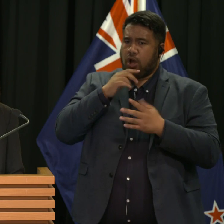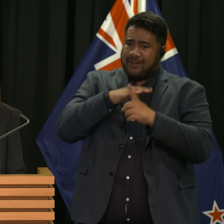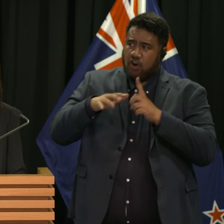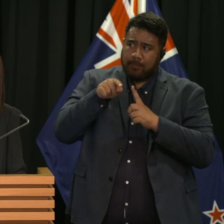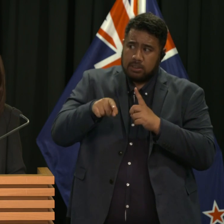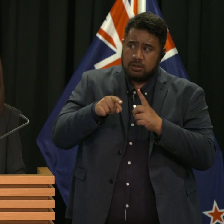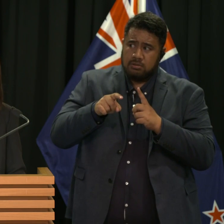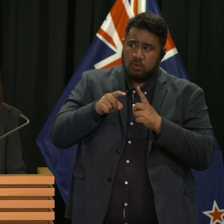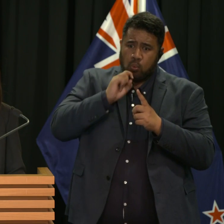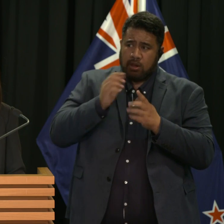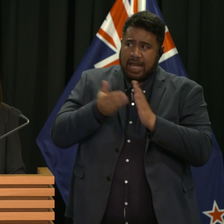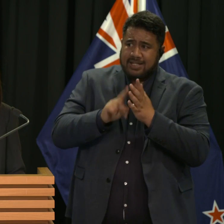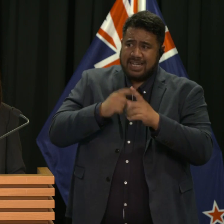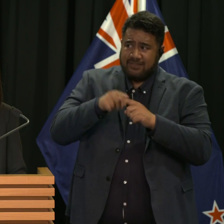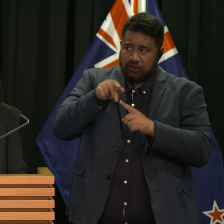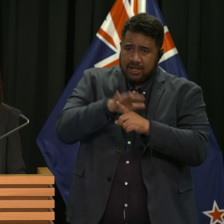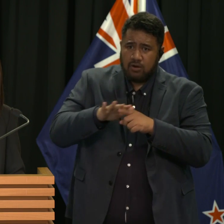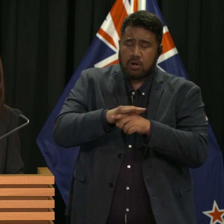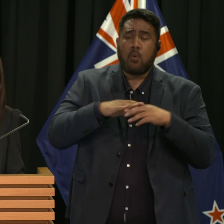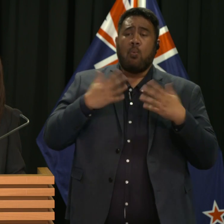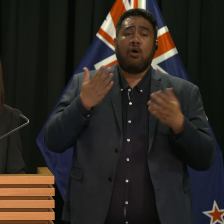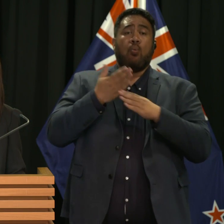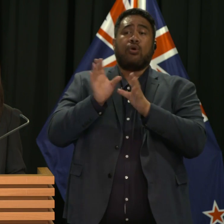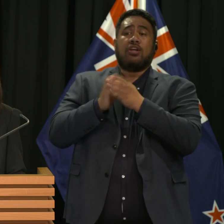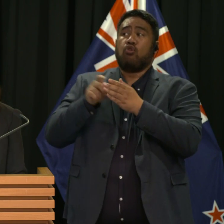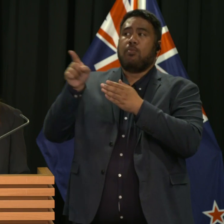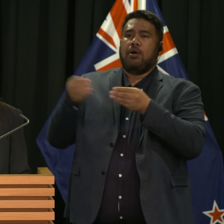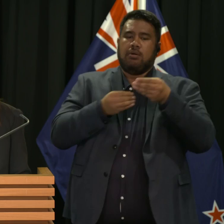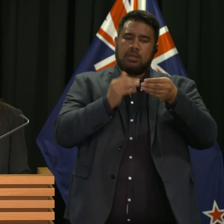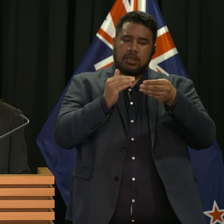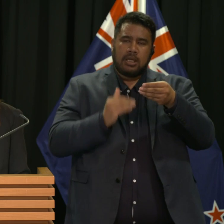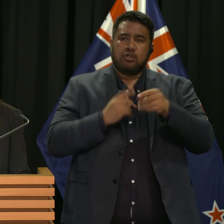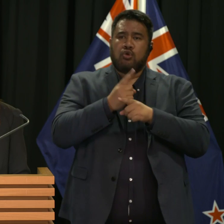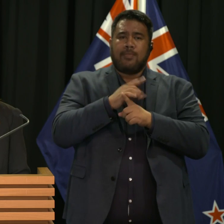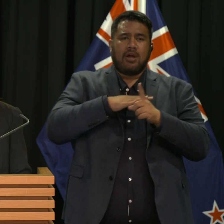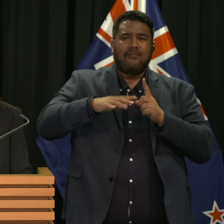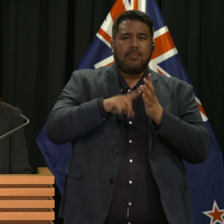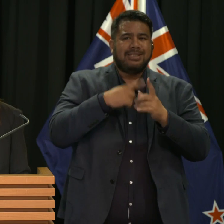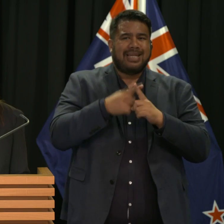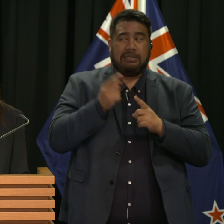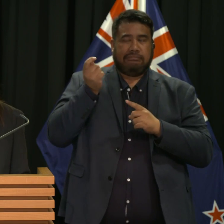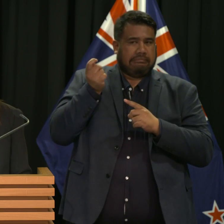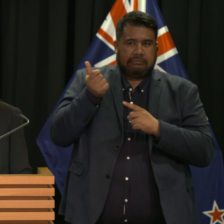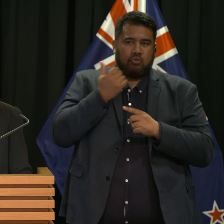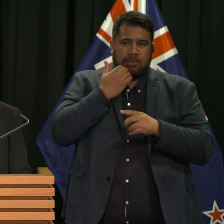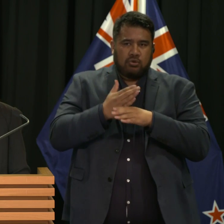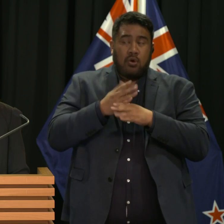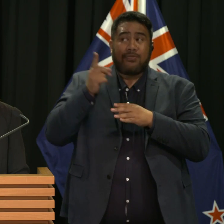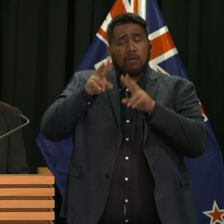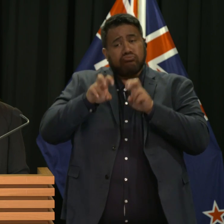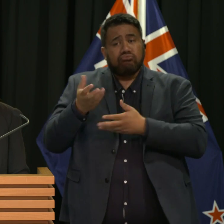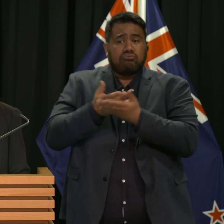very caveated in their references to environmental taxation. Very much they